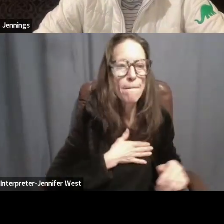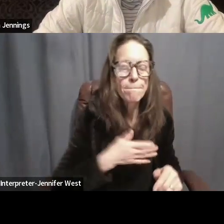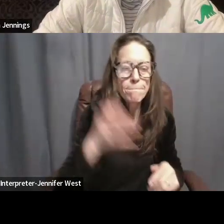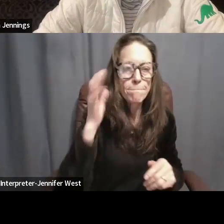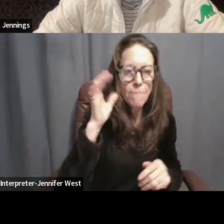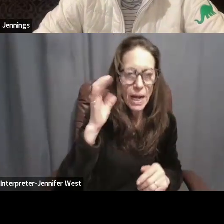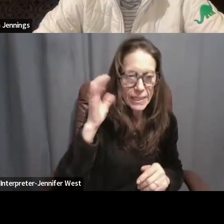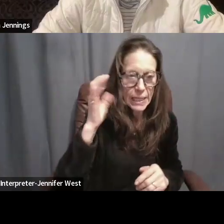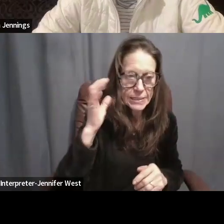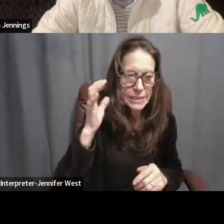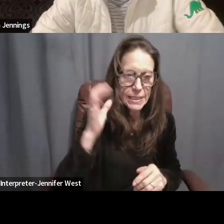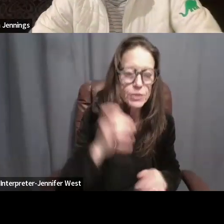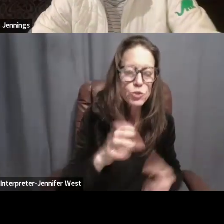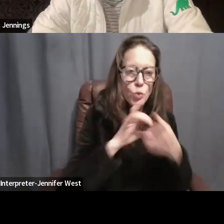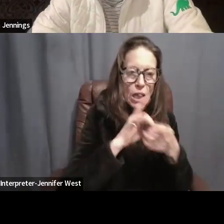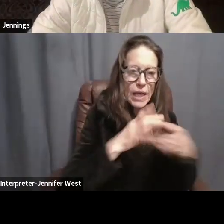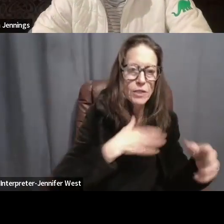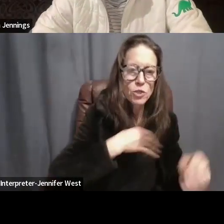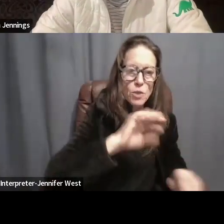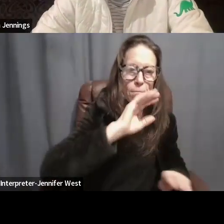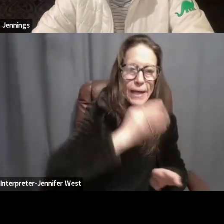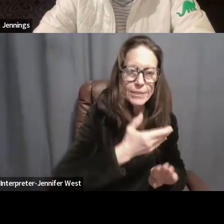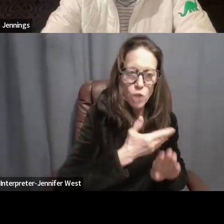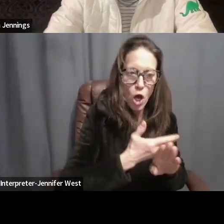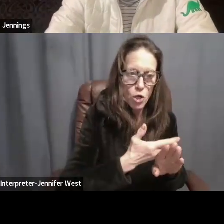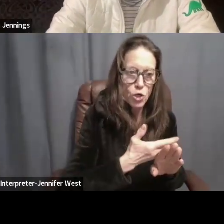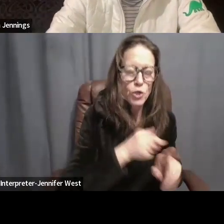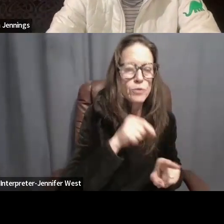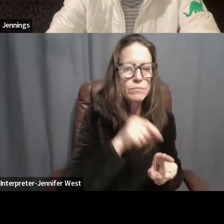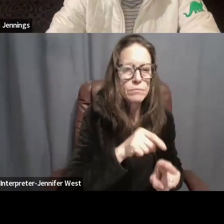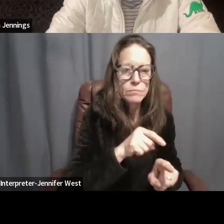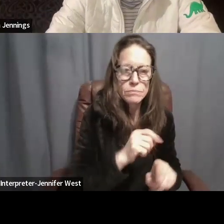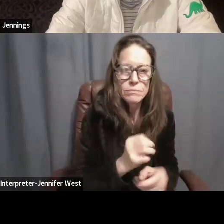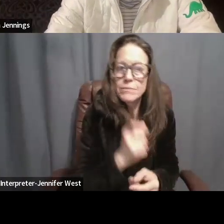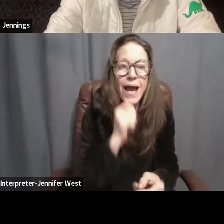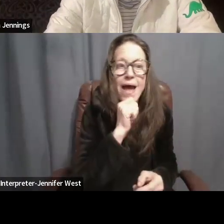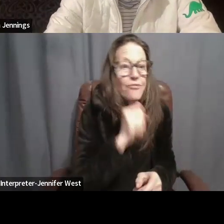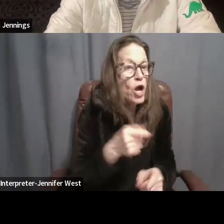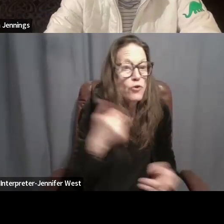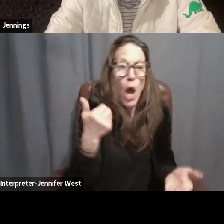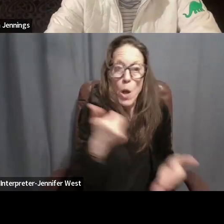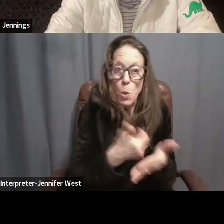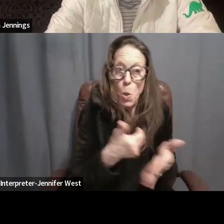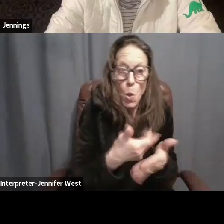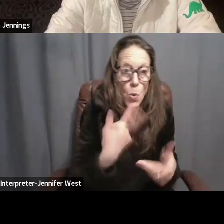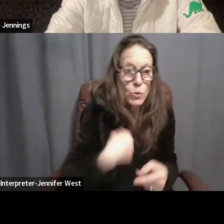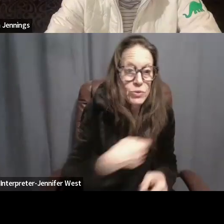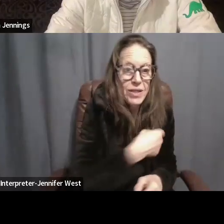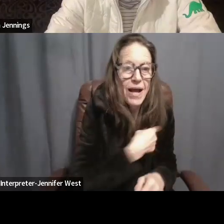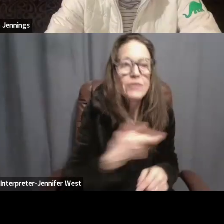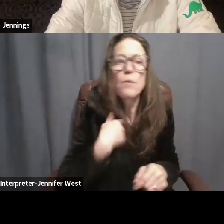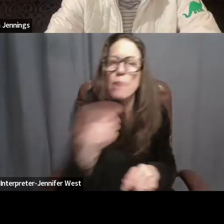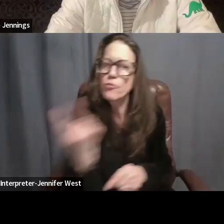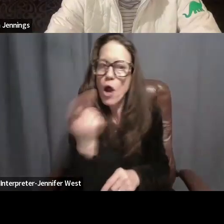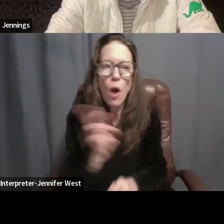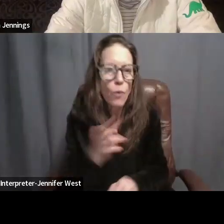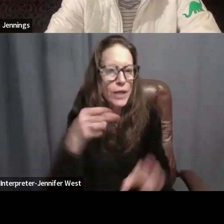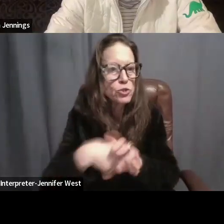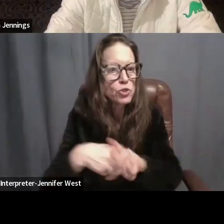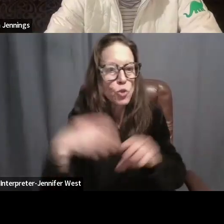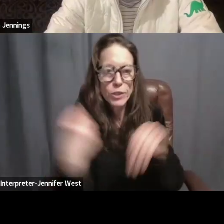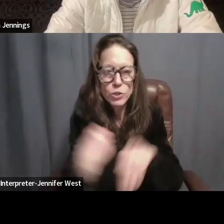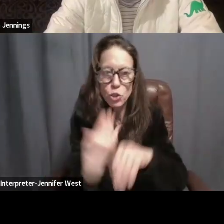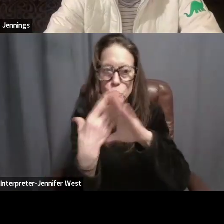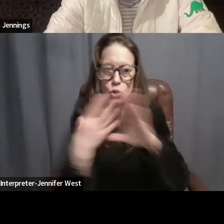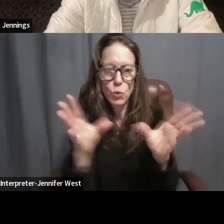aren't necessarily in the nearby community, but they are in on the Zoom meetings and they